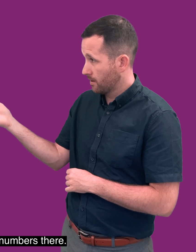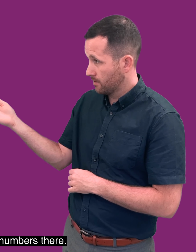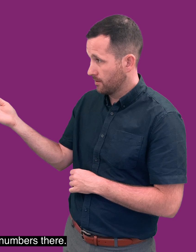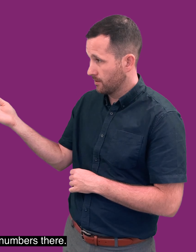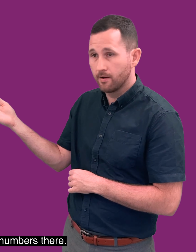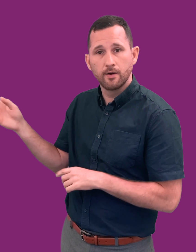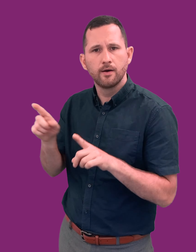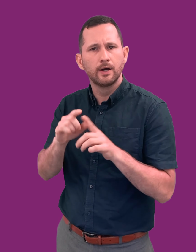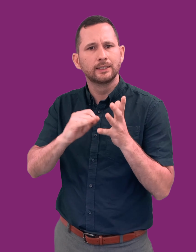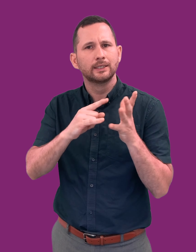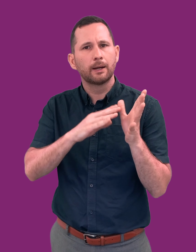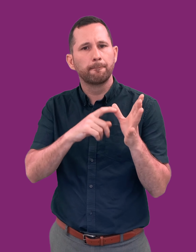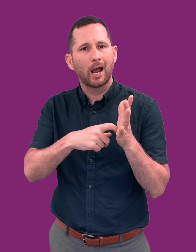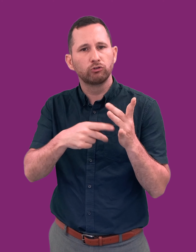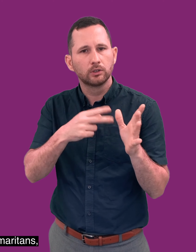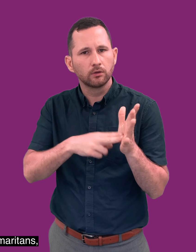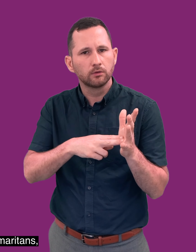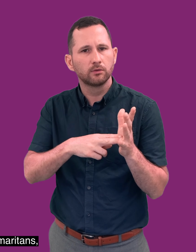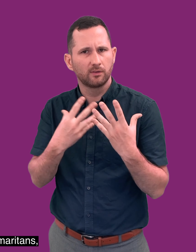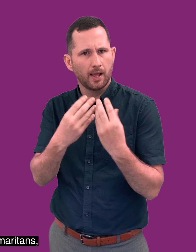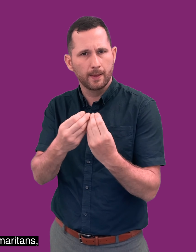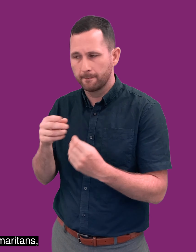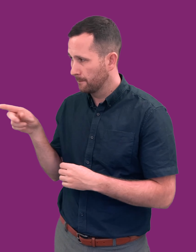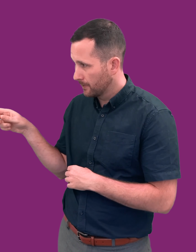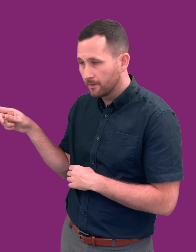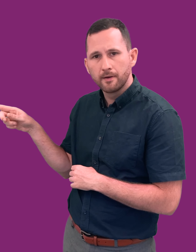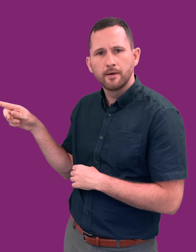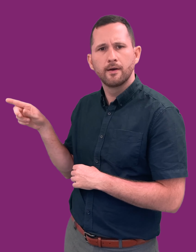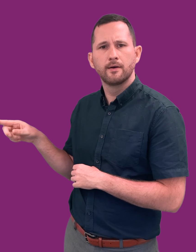there. The Samaritans,